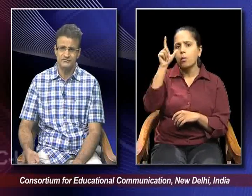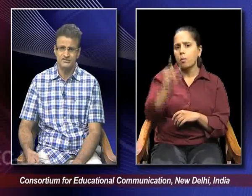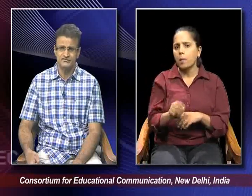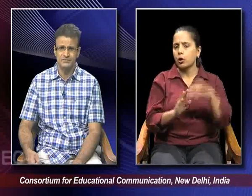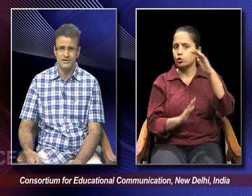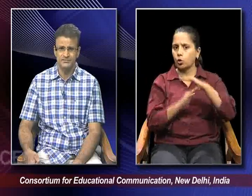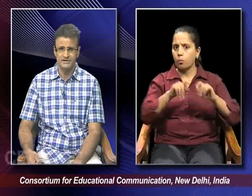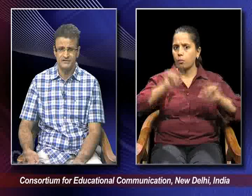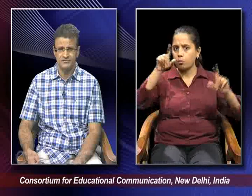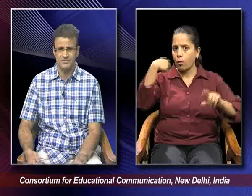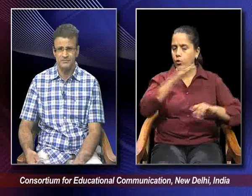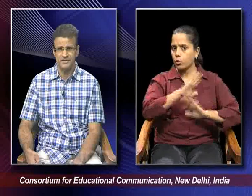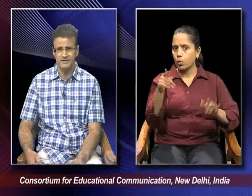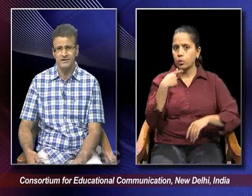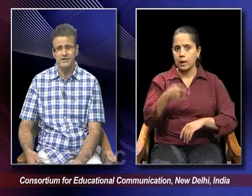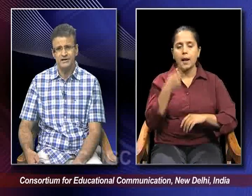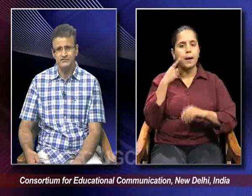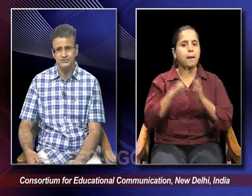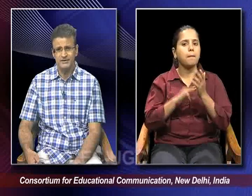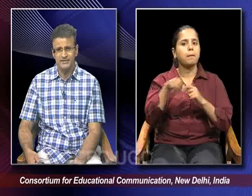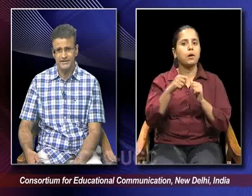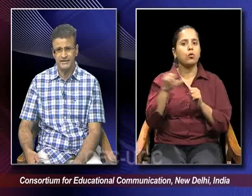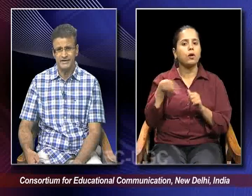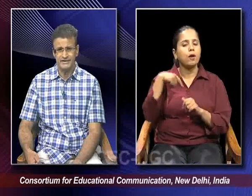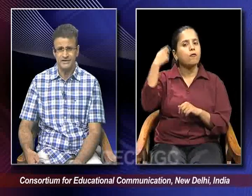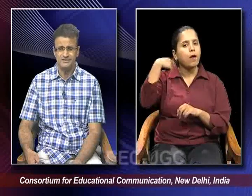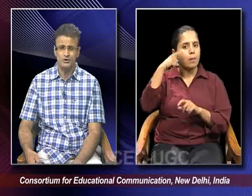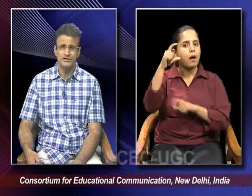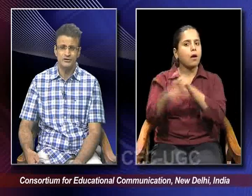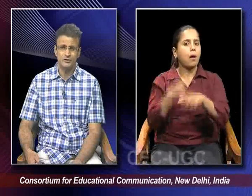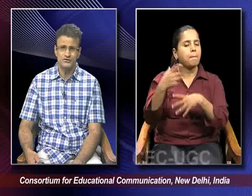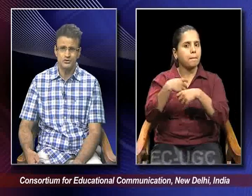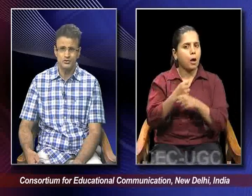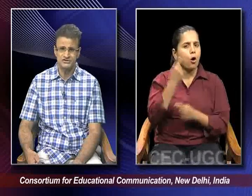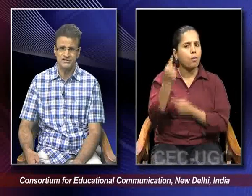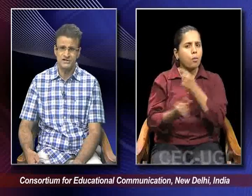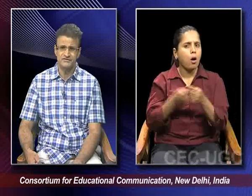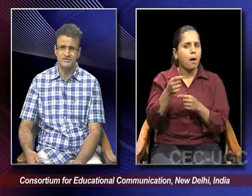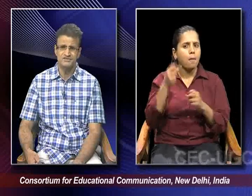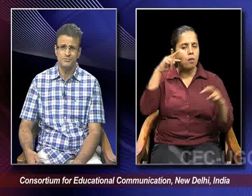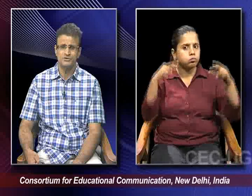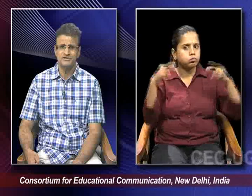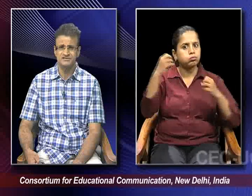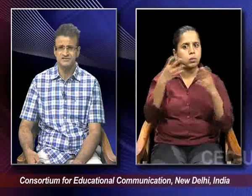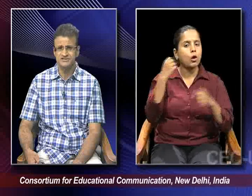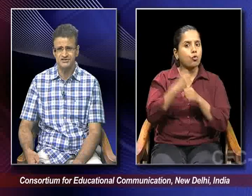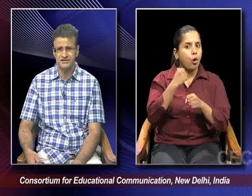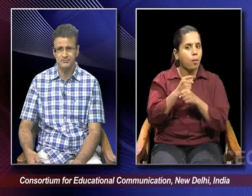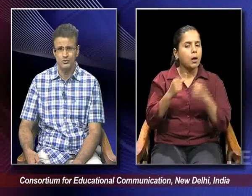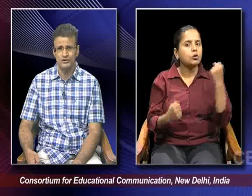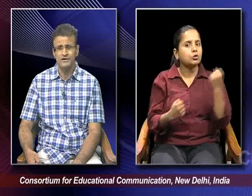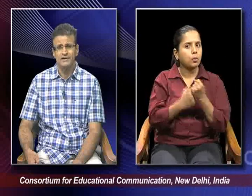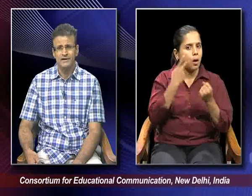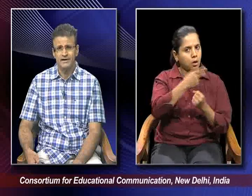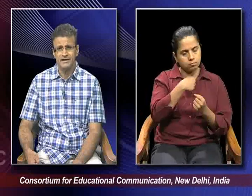of this film by Imperial Film Company. It was being made and it had the political overtones, and the government supported this decision, and